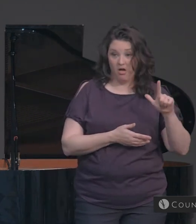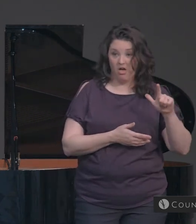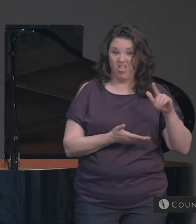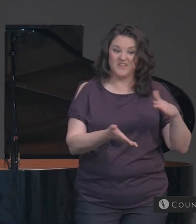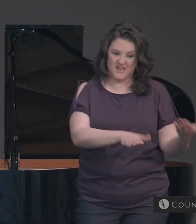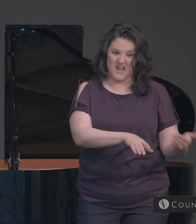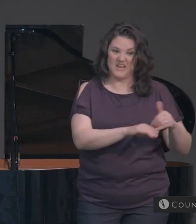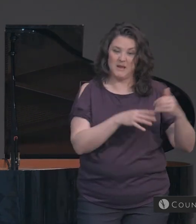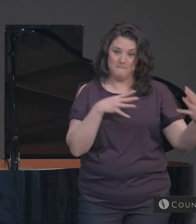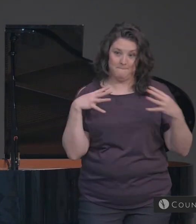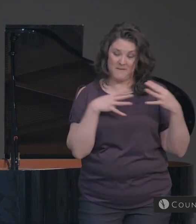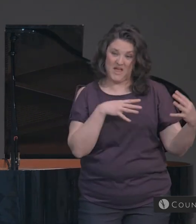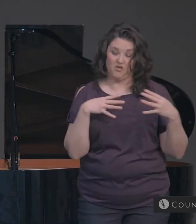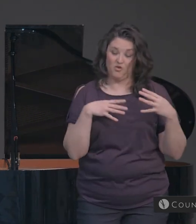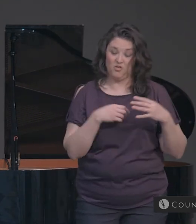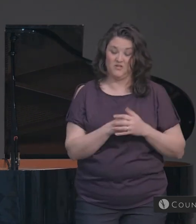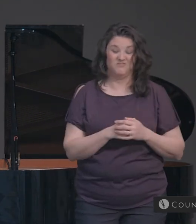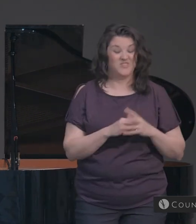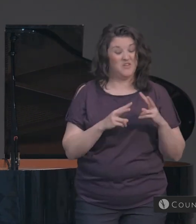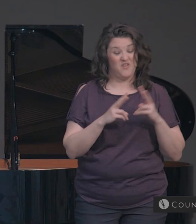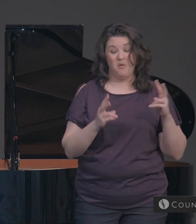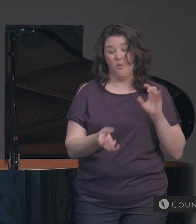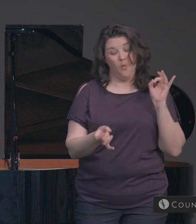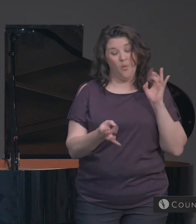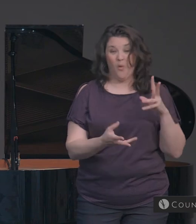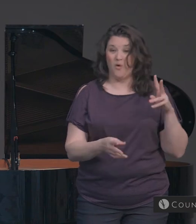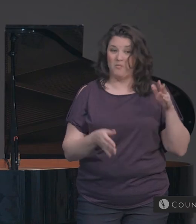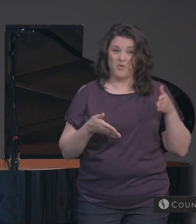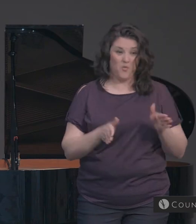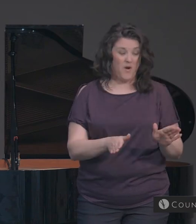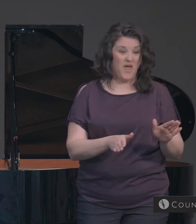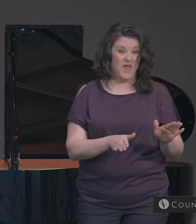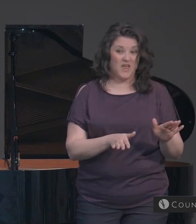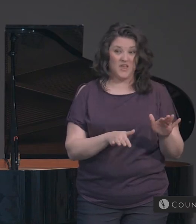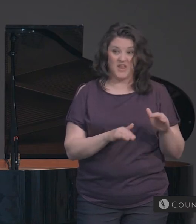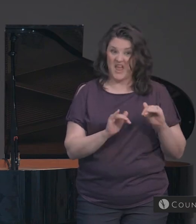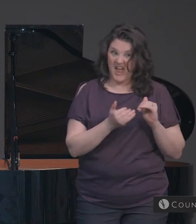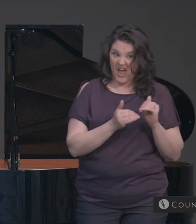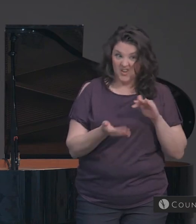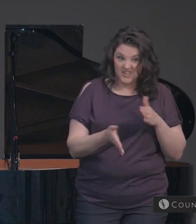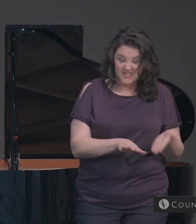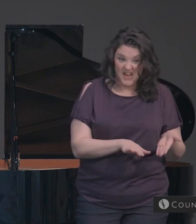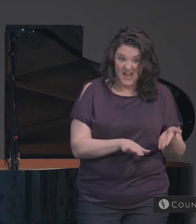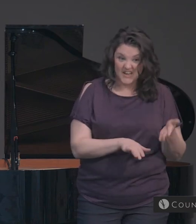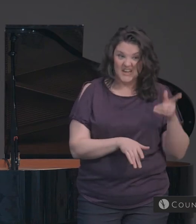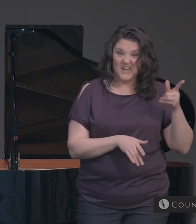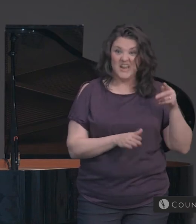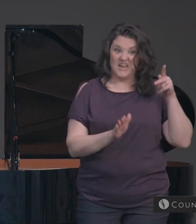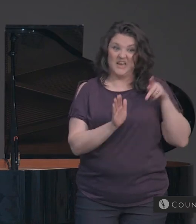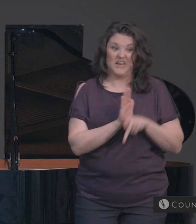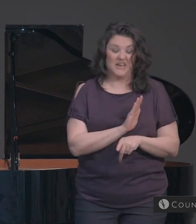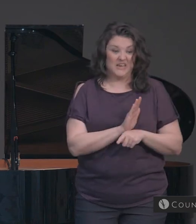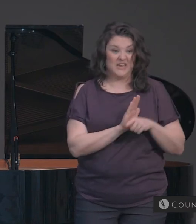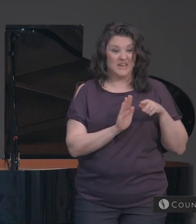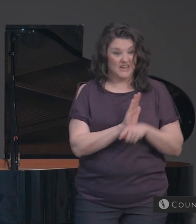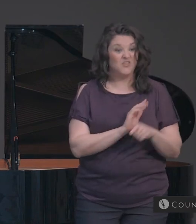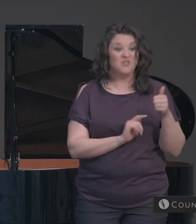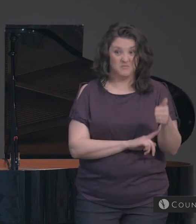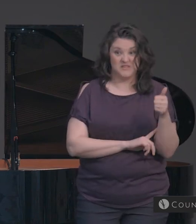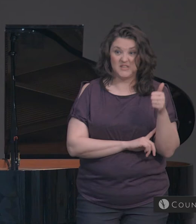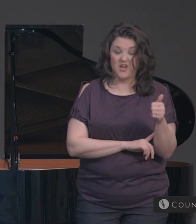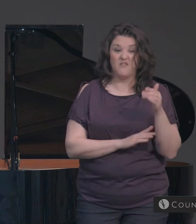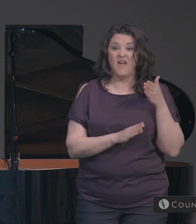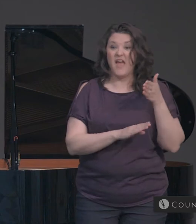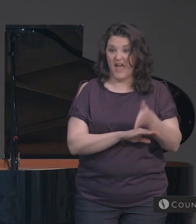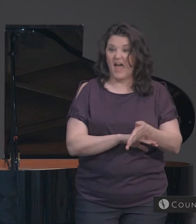in a very inglorious way, he died in battle by taking his own life after being injured